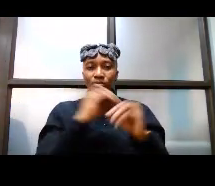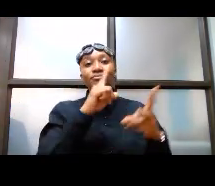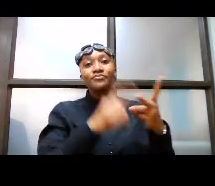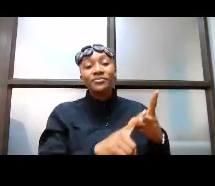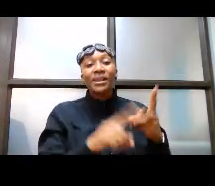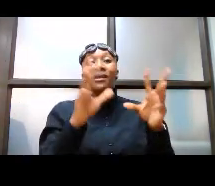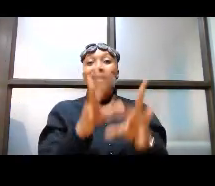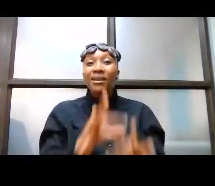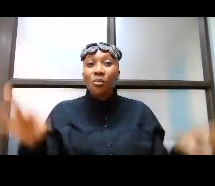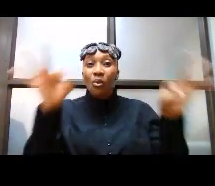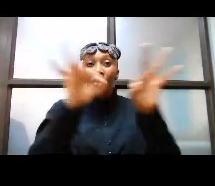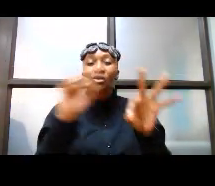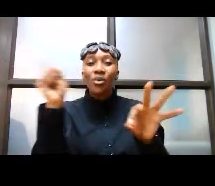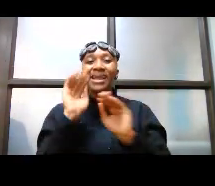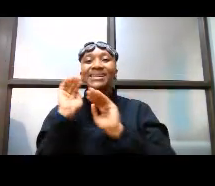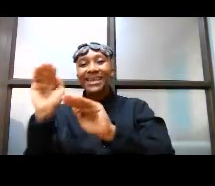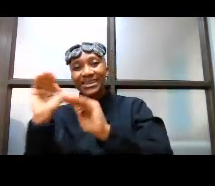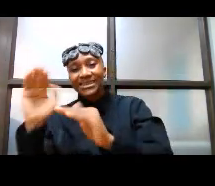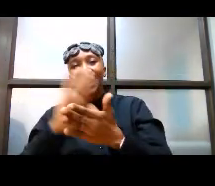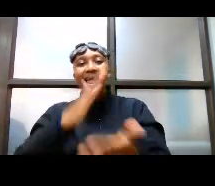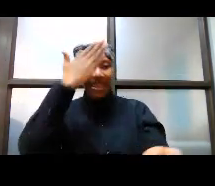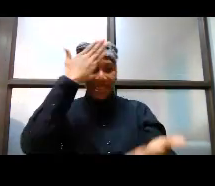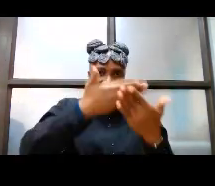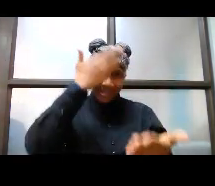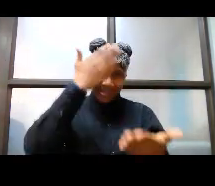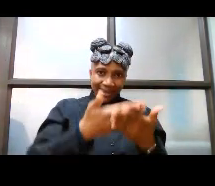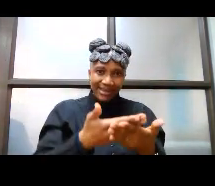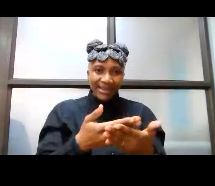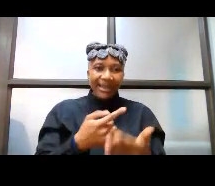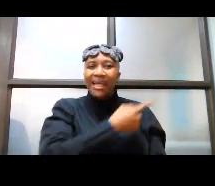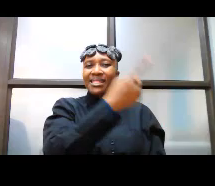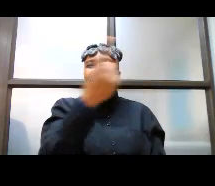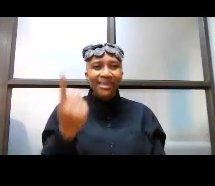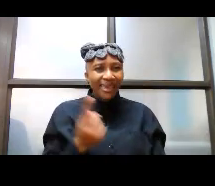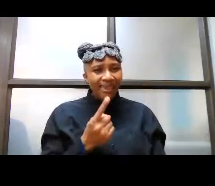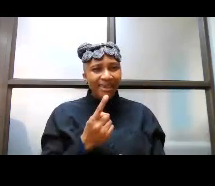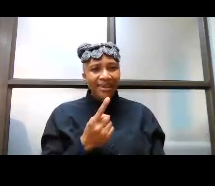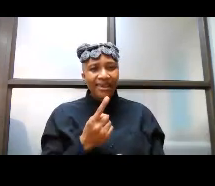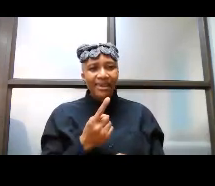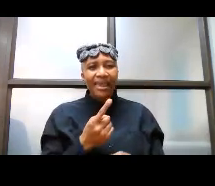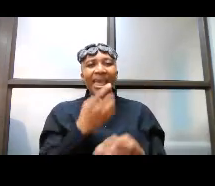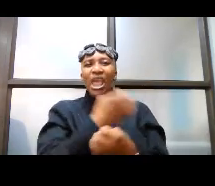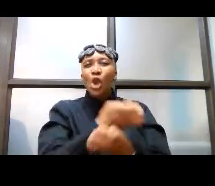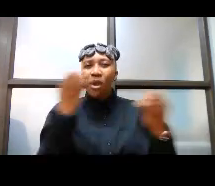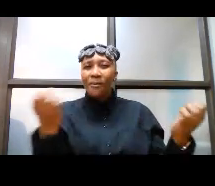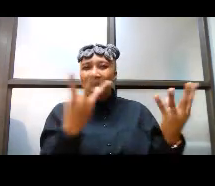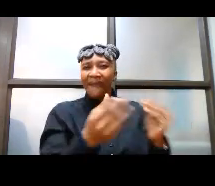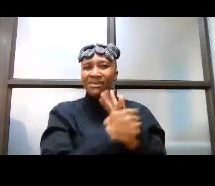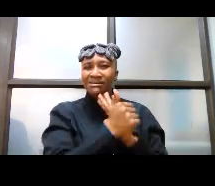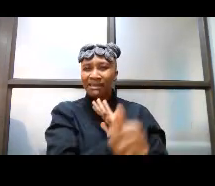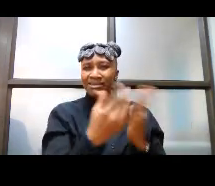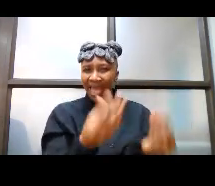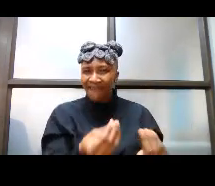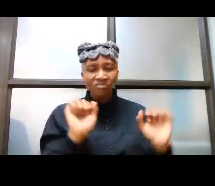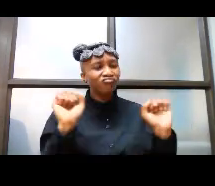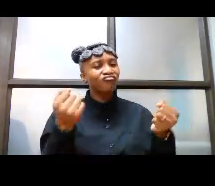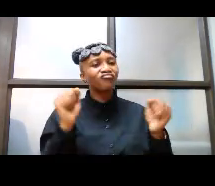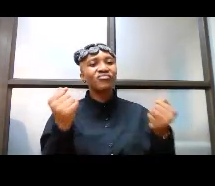the teaching and learning. They have not been well equipped with skills and